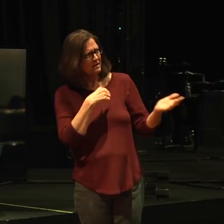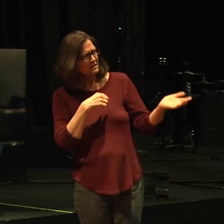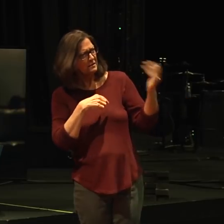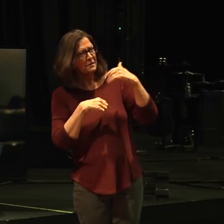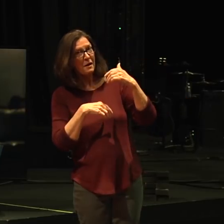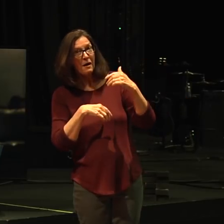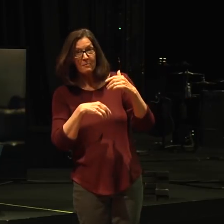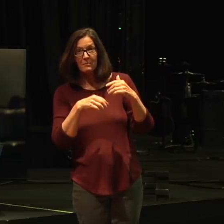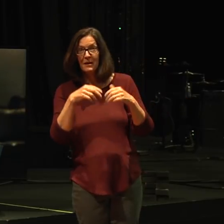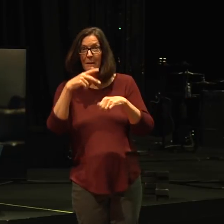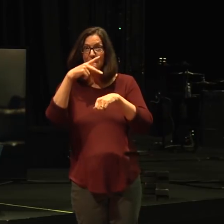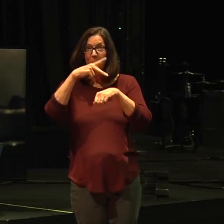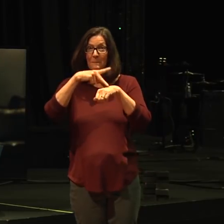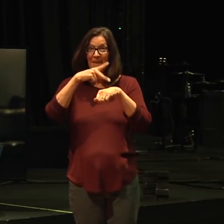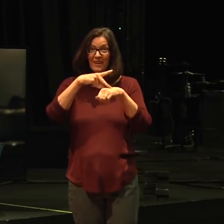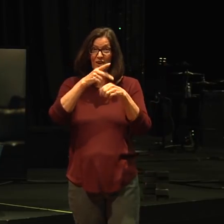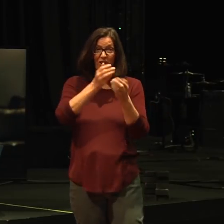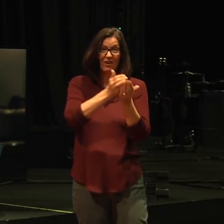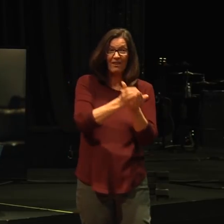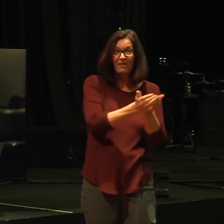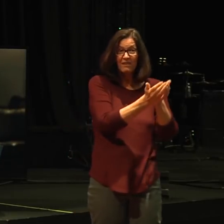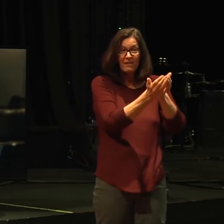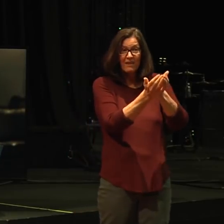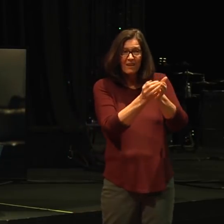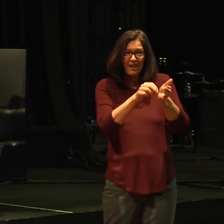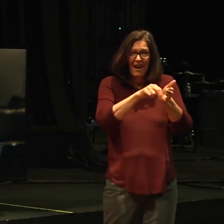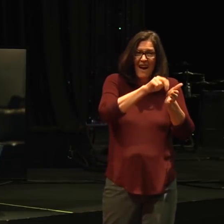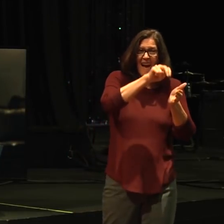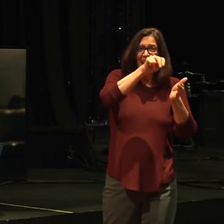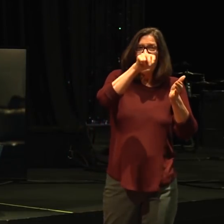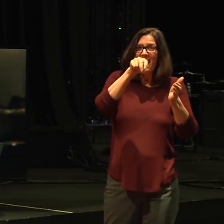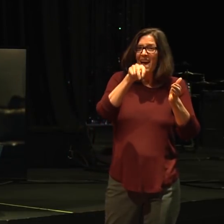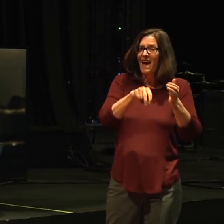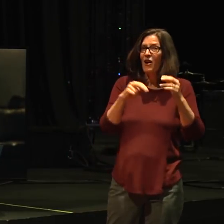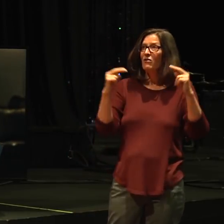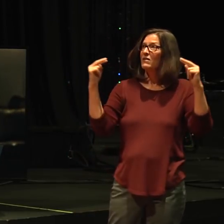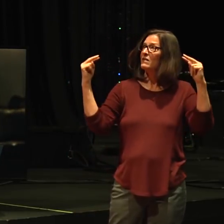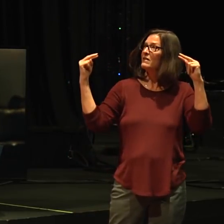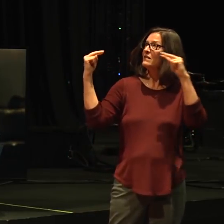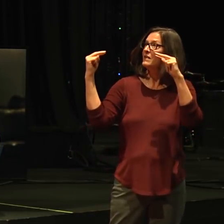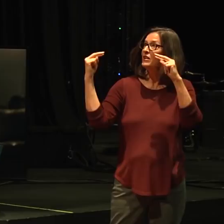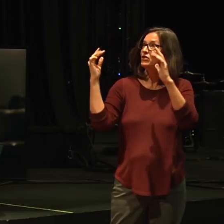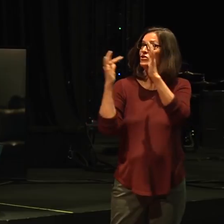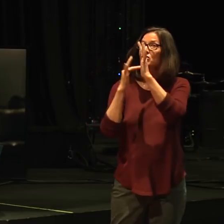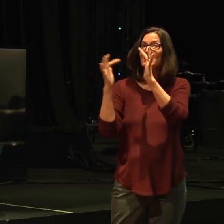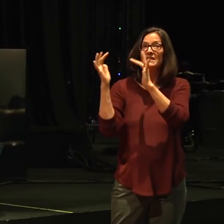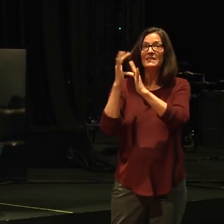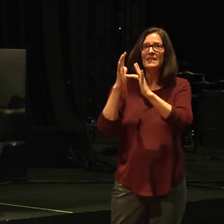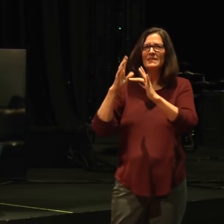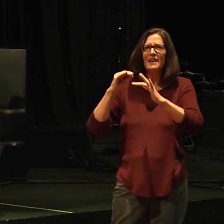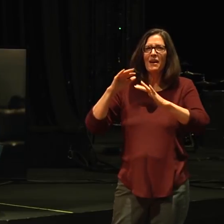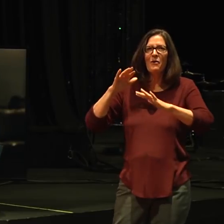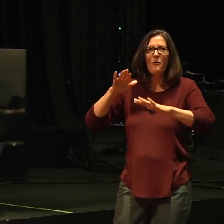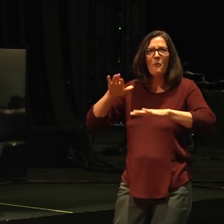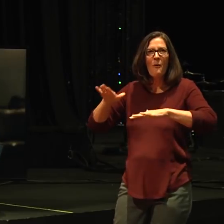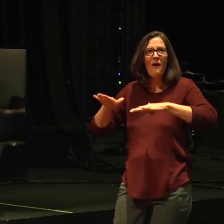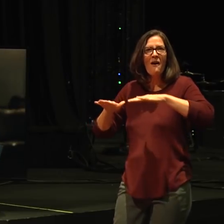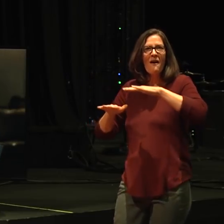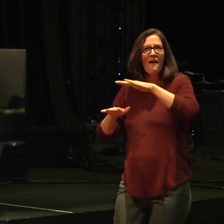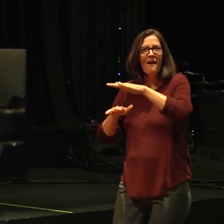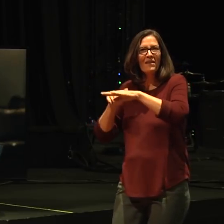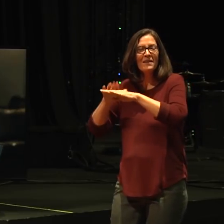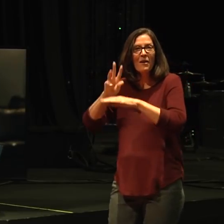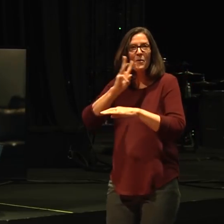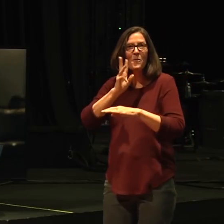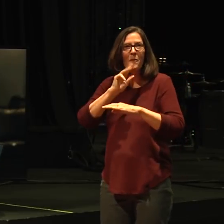Peter climbed out of a sinking ship. He fixed his eyes on Jesus, and he walked on water. For a little